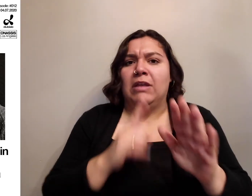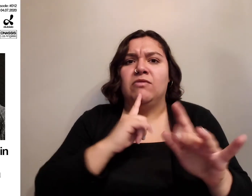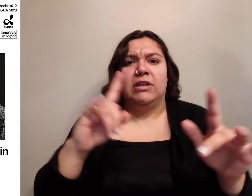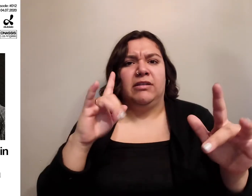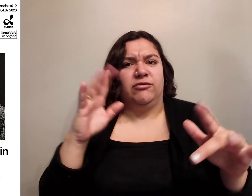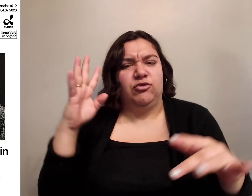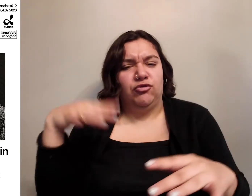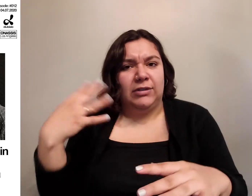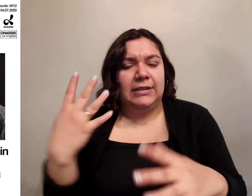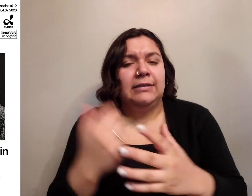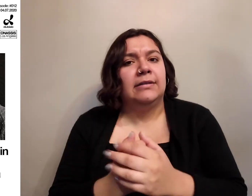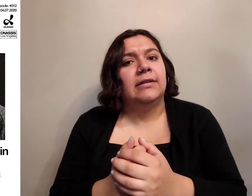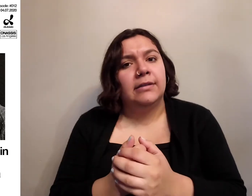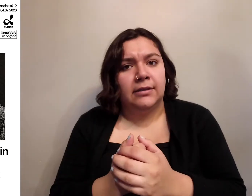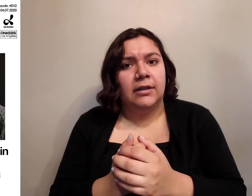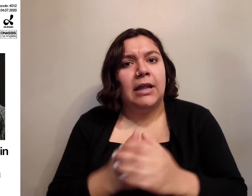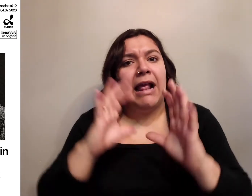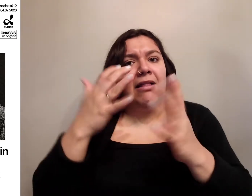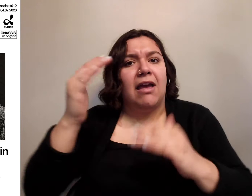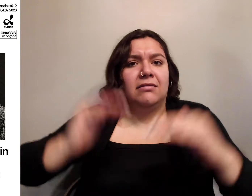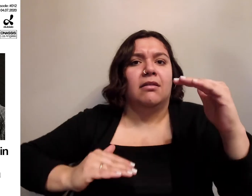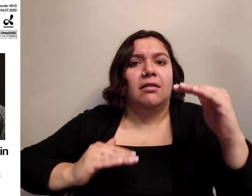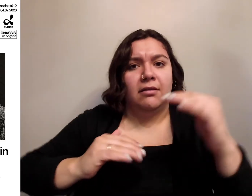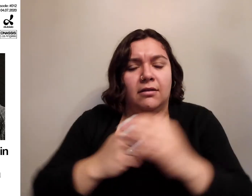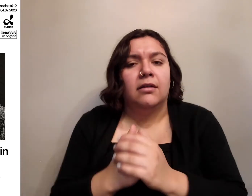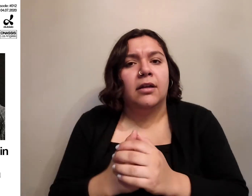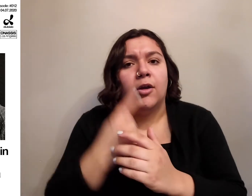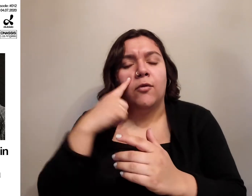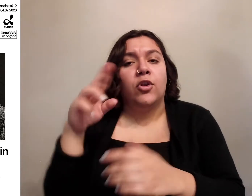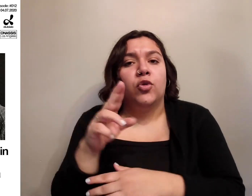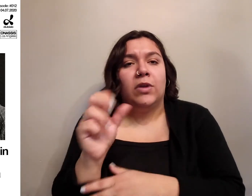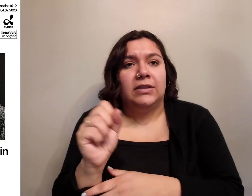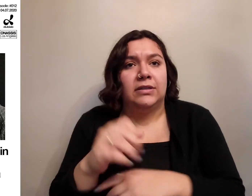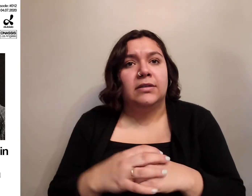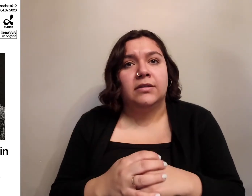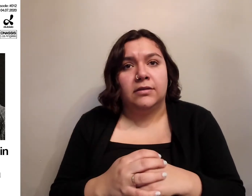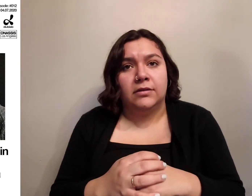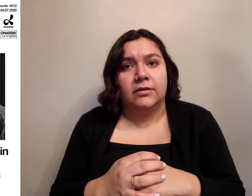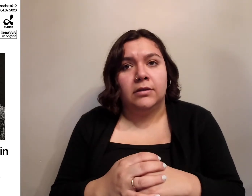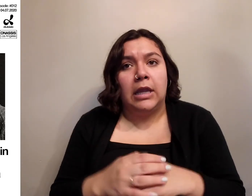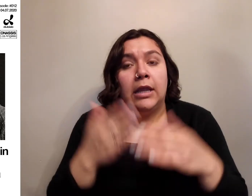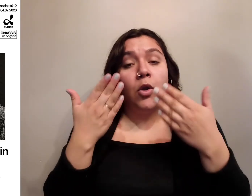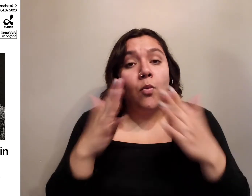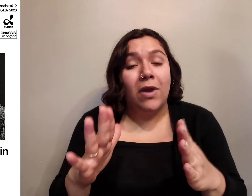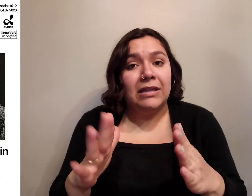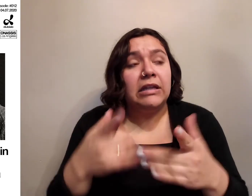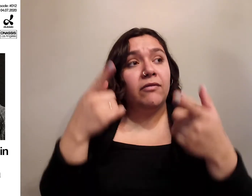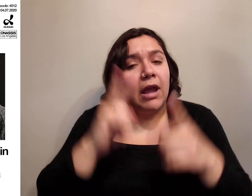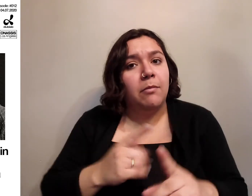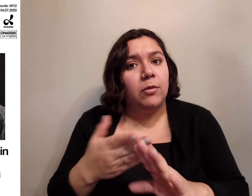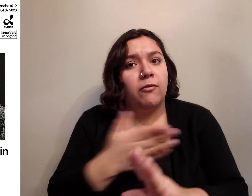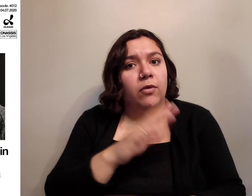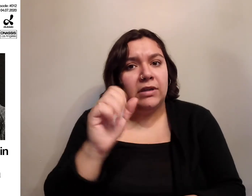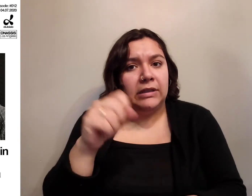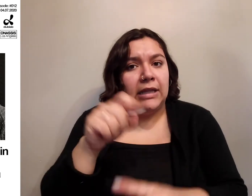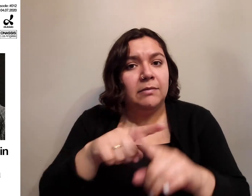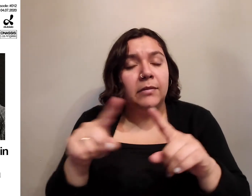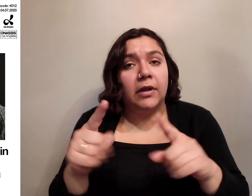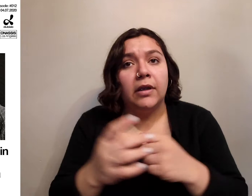extraordinary class inequality in the United States in ways that have happened before,